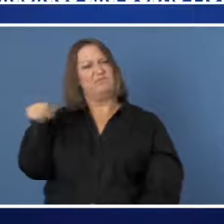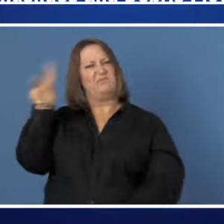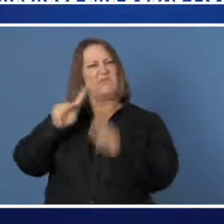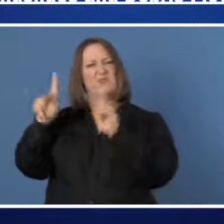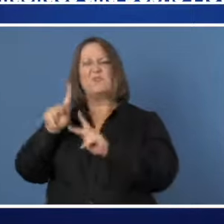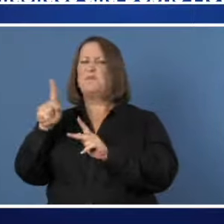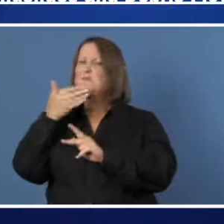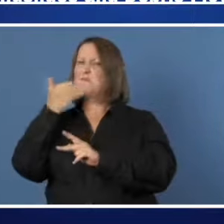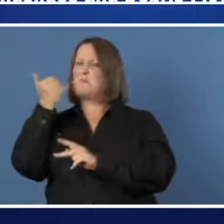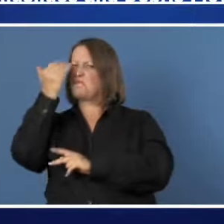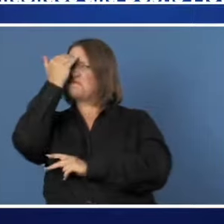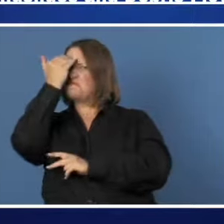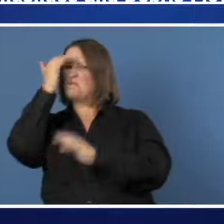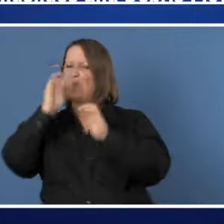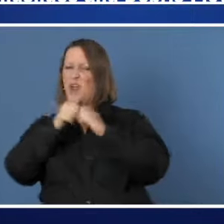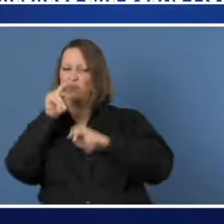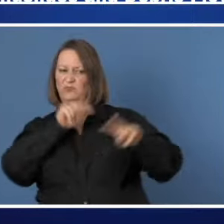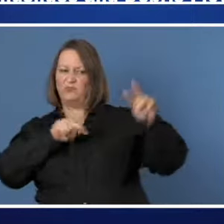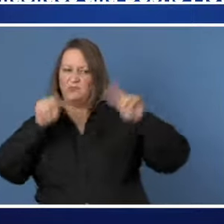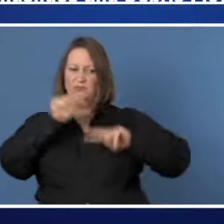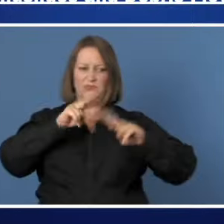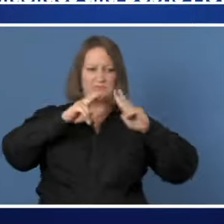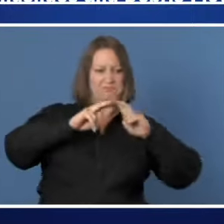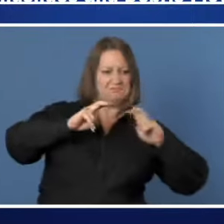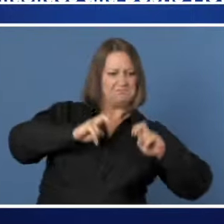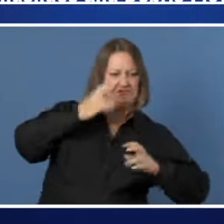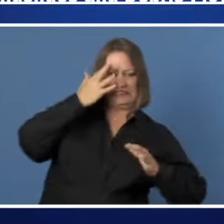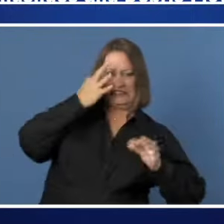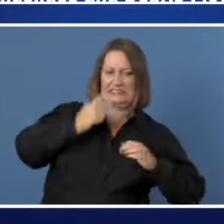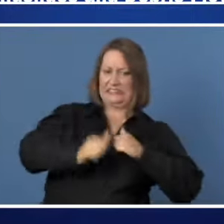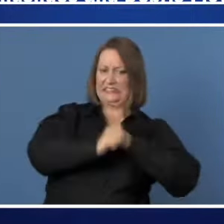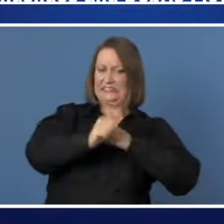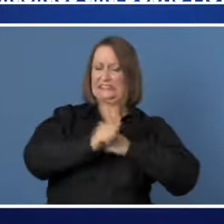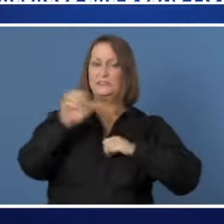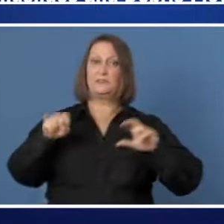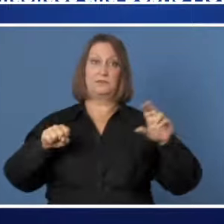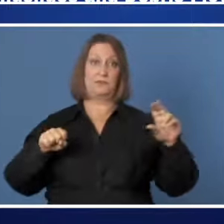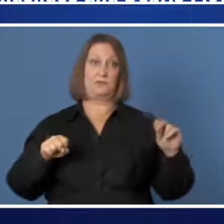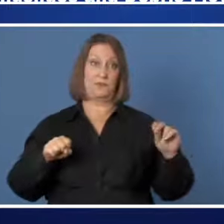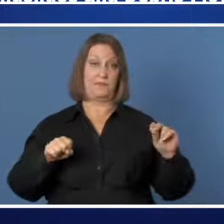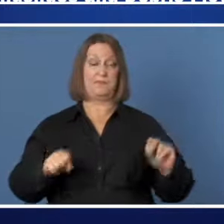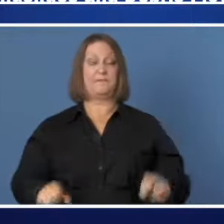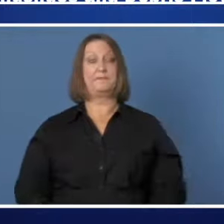Local officials are the best persons able to assess potential danger.